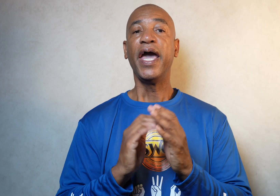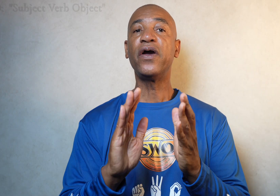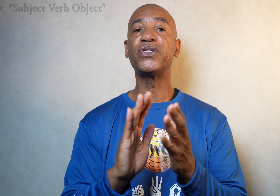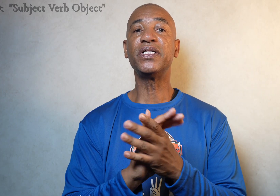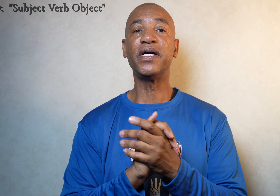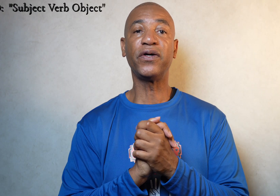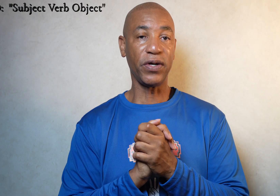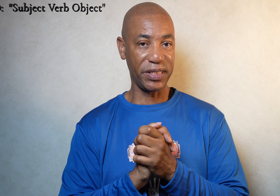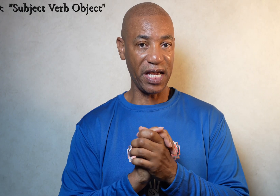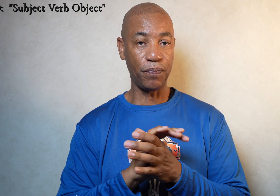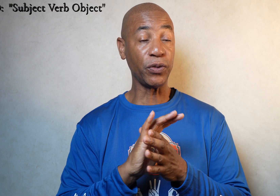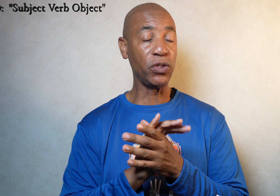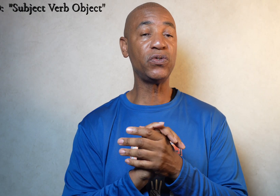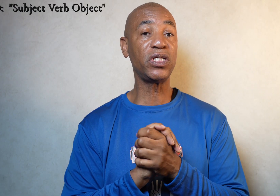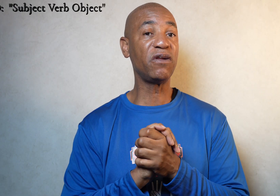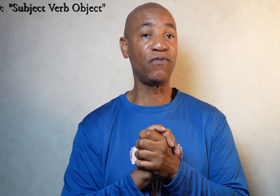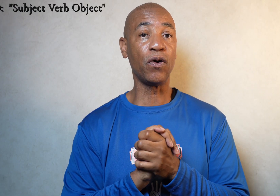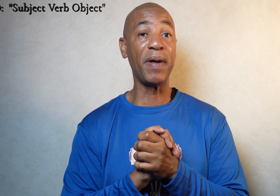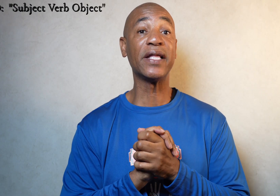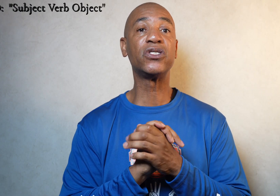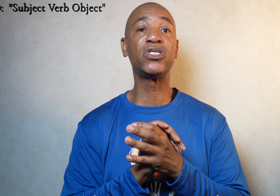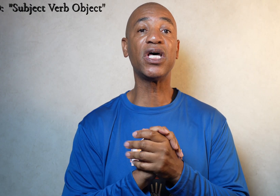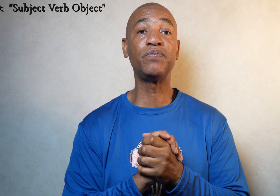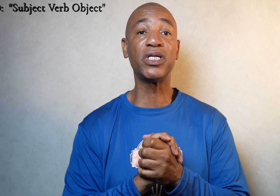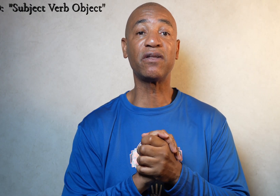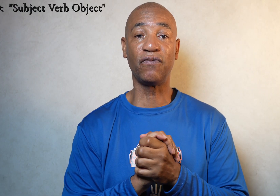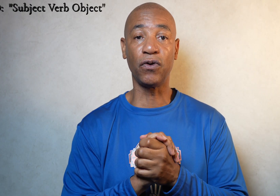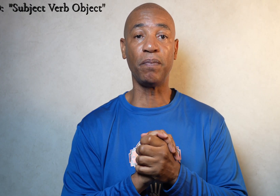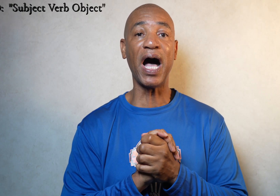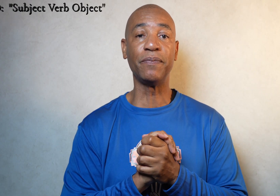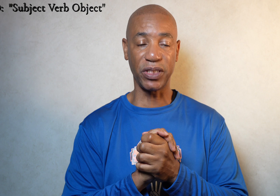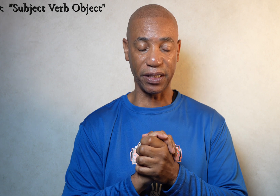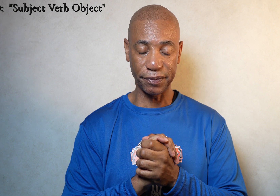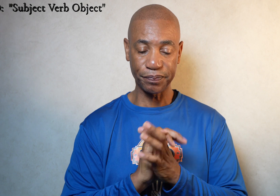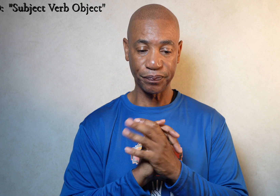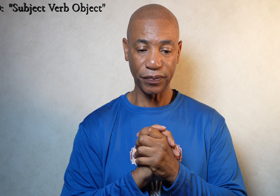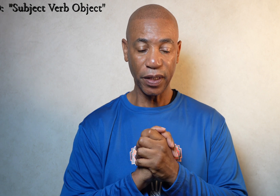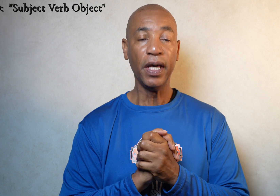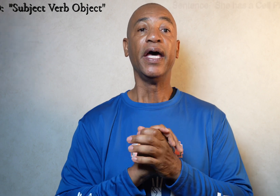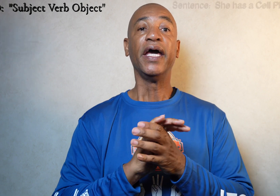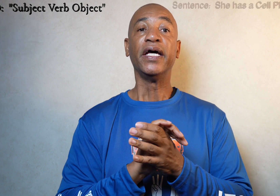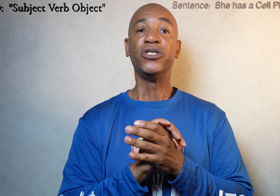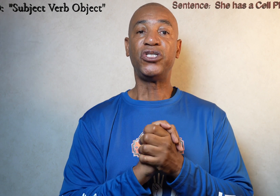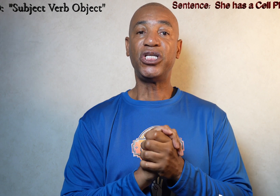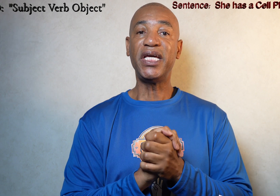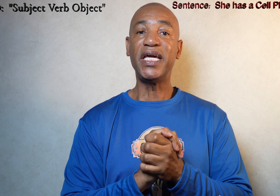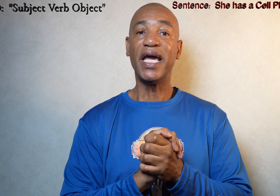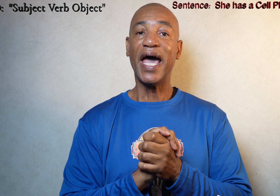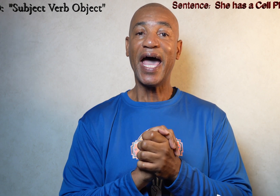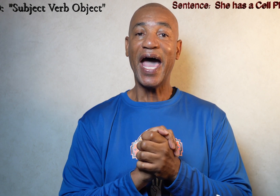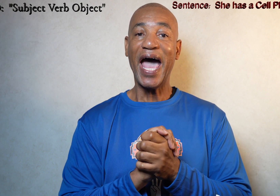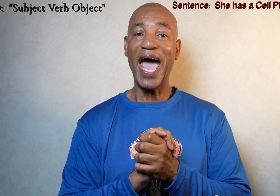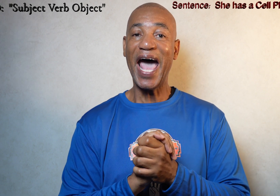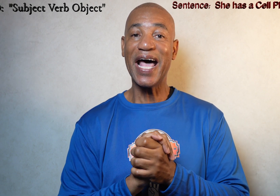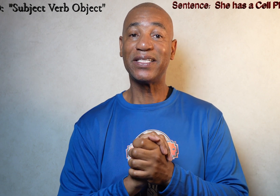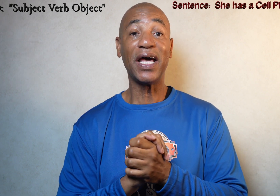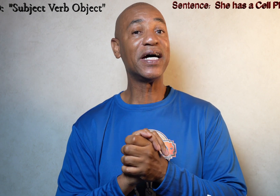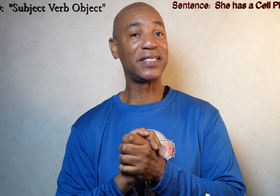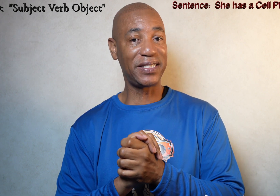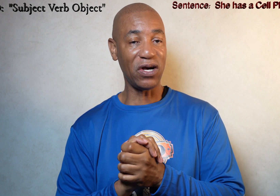Here's another example using the format subject verb object. She has a cell